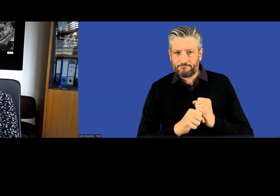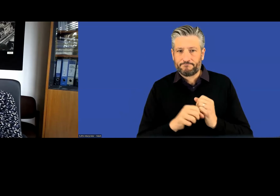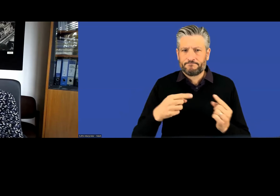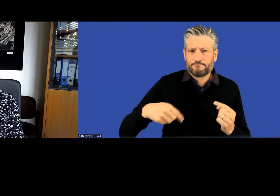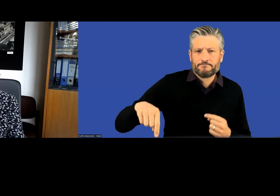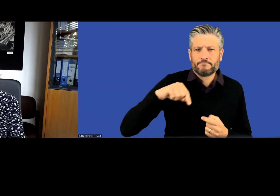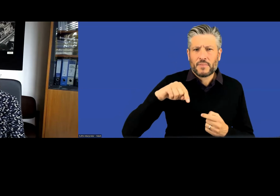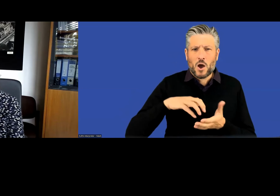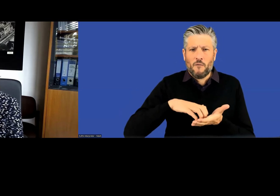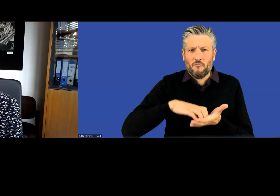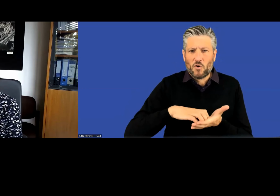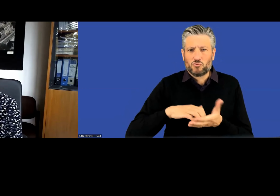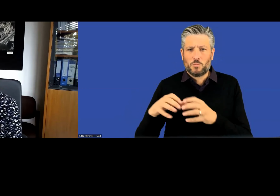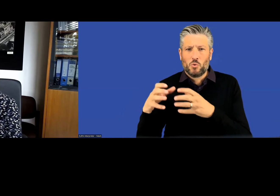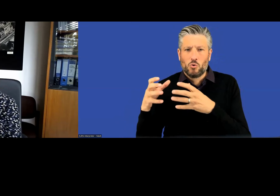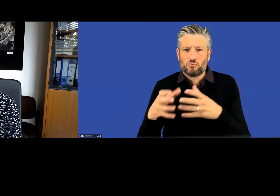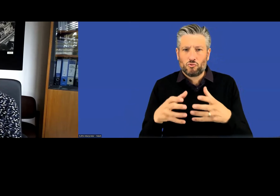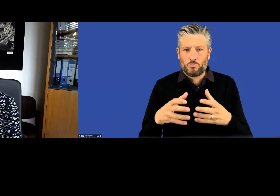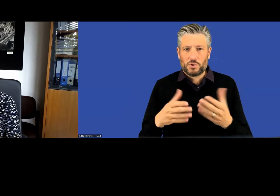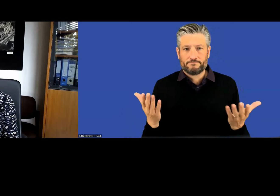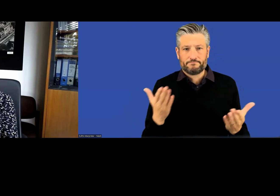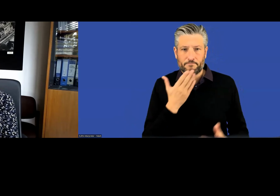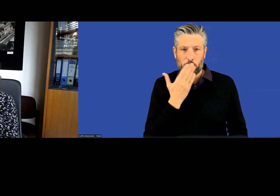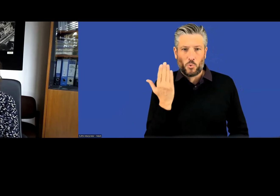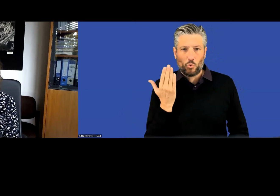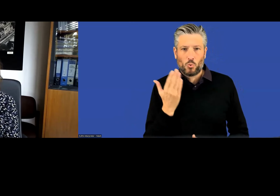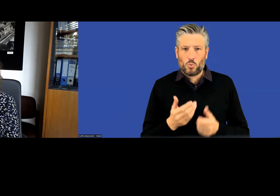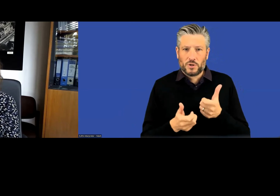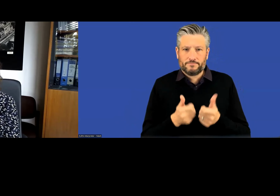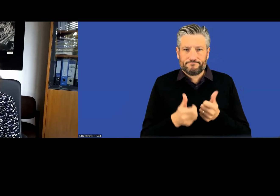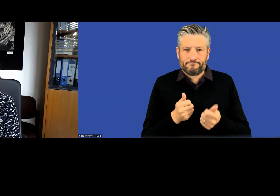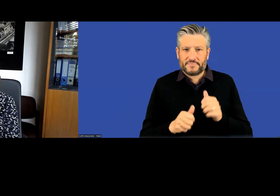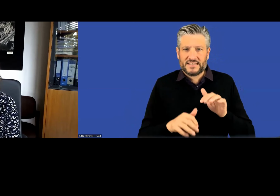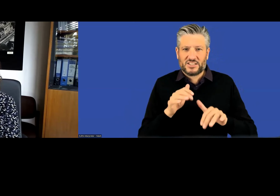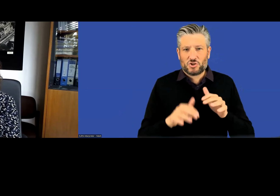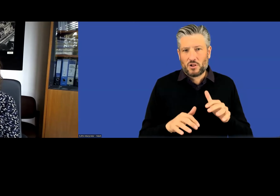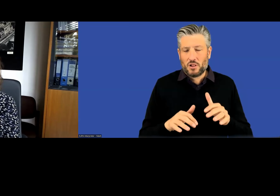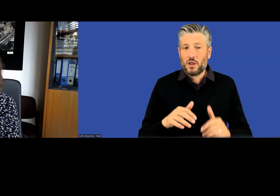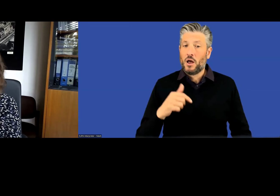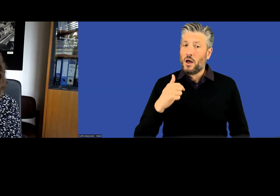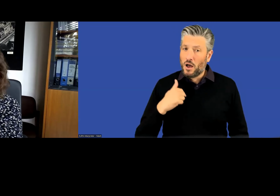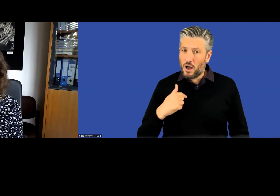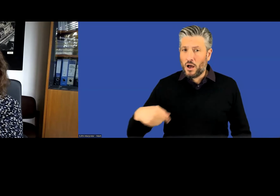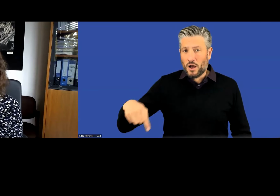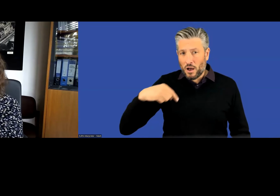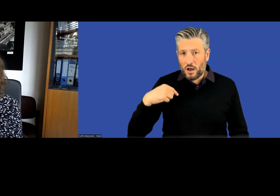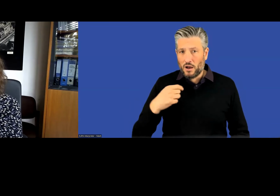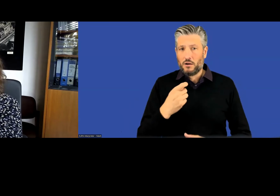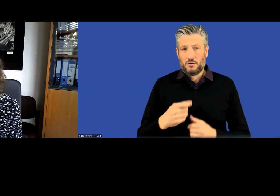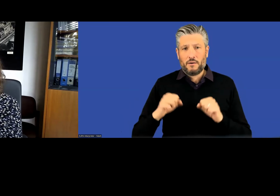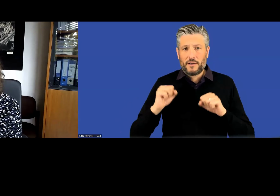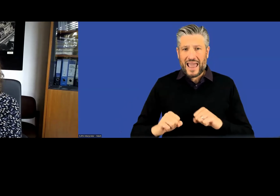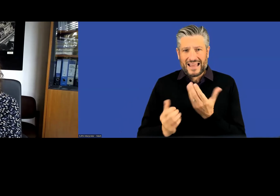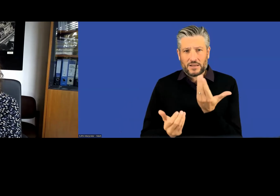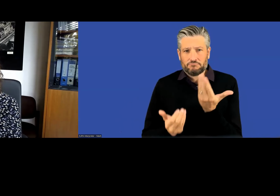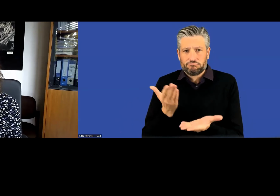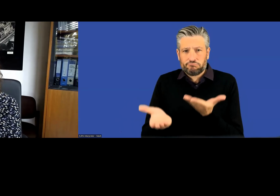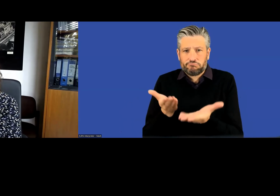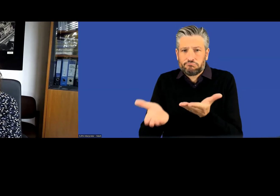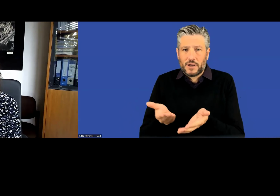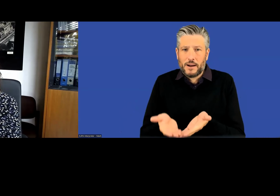devices or access appropriate data packages at a social cost. And in the case of children, also that children should